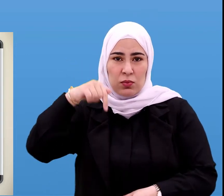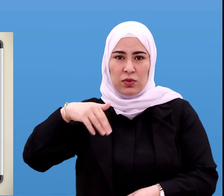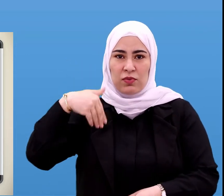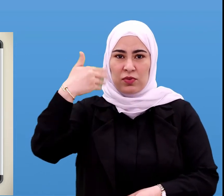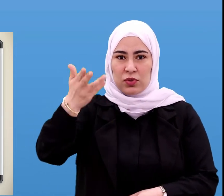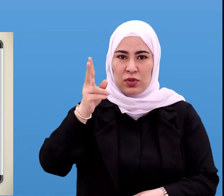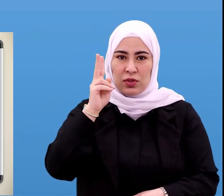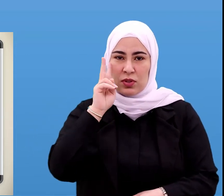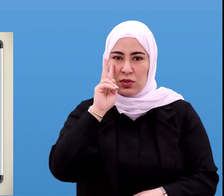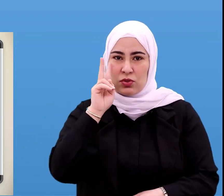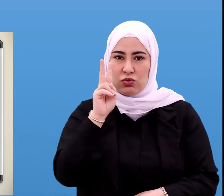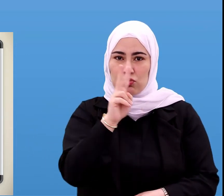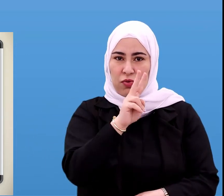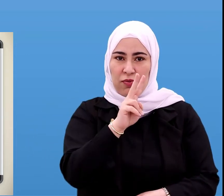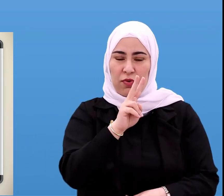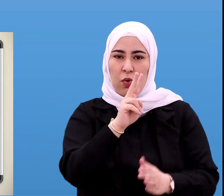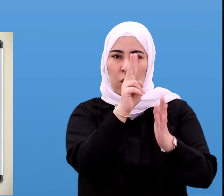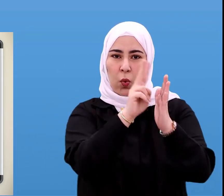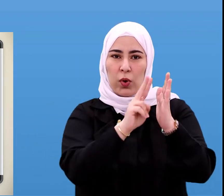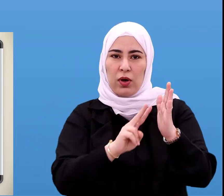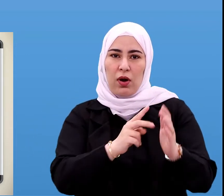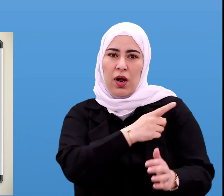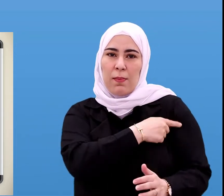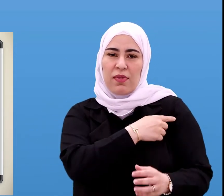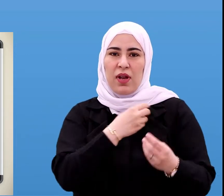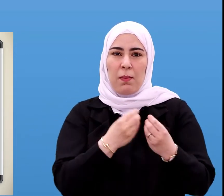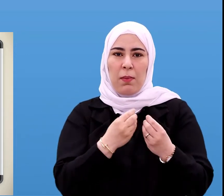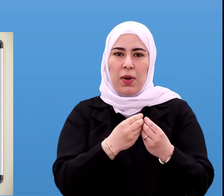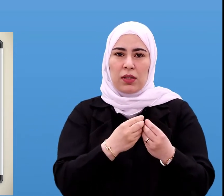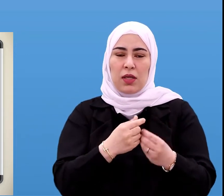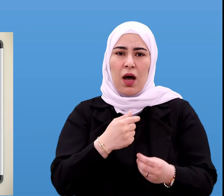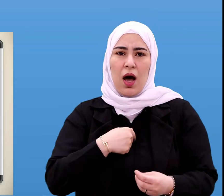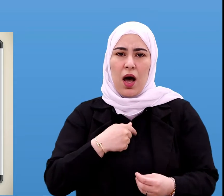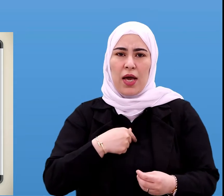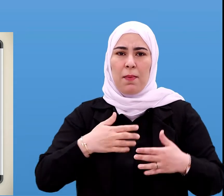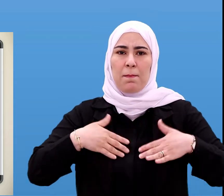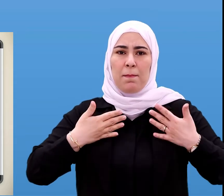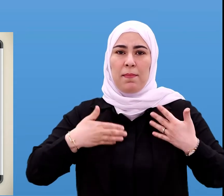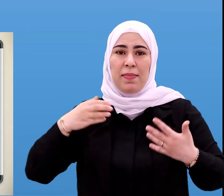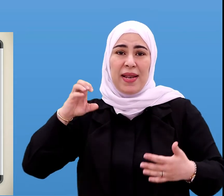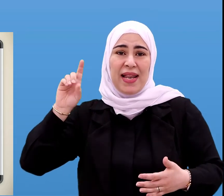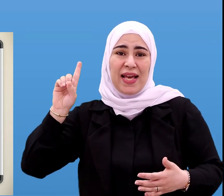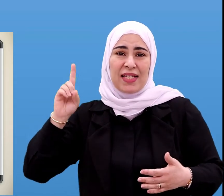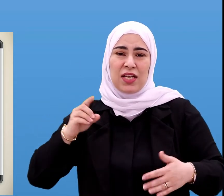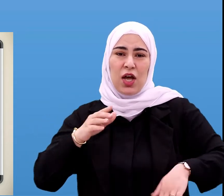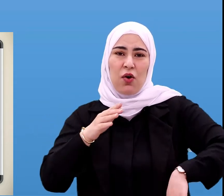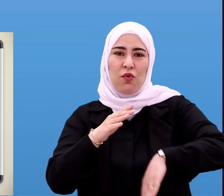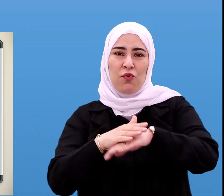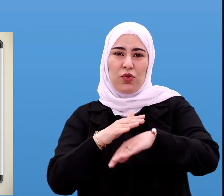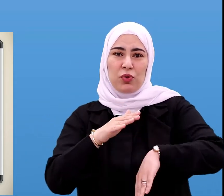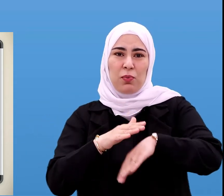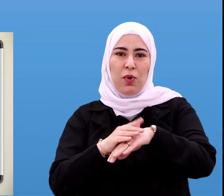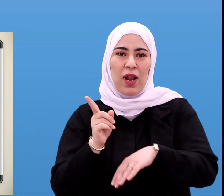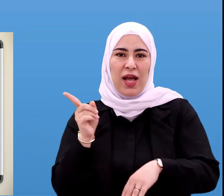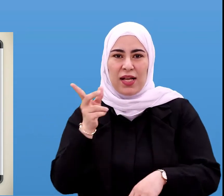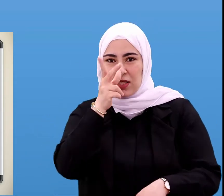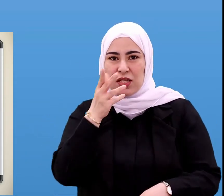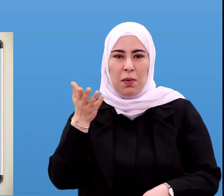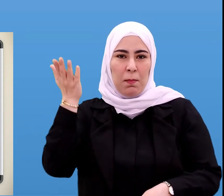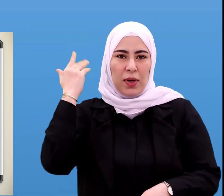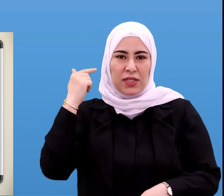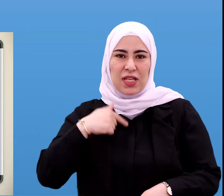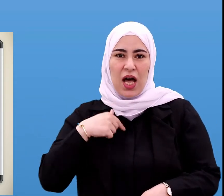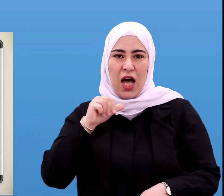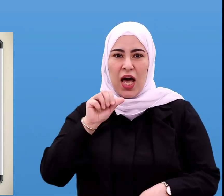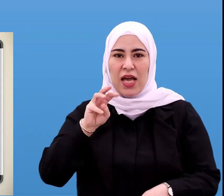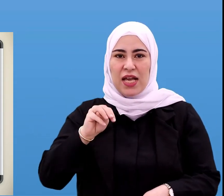played football. This sentence is in the past. I am playing football. This sentence is at the present